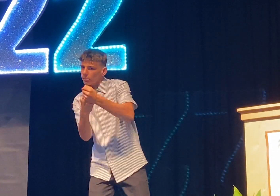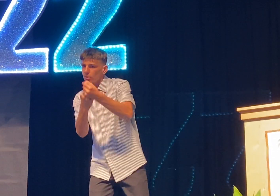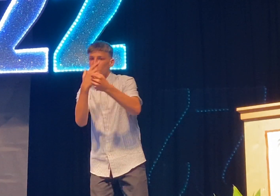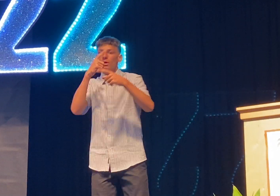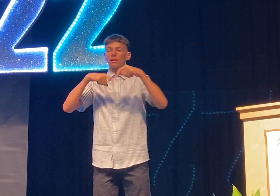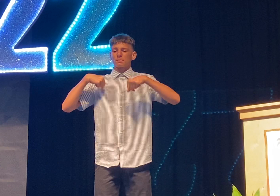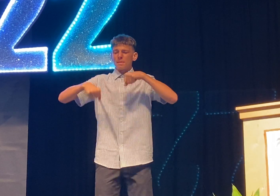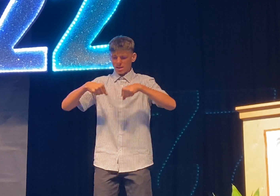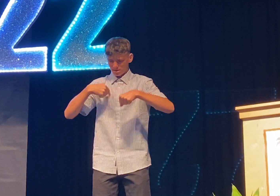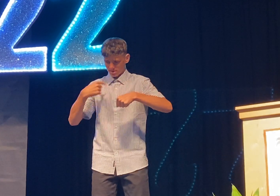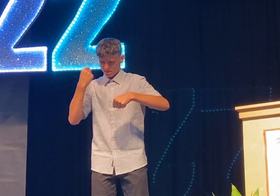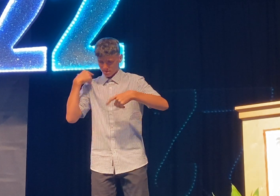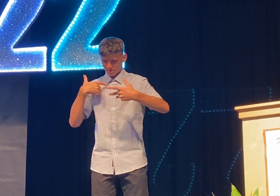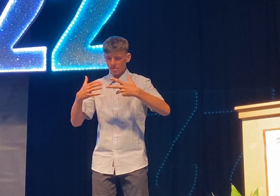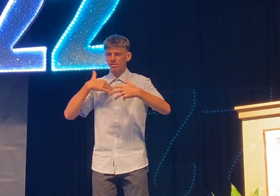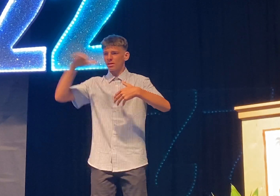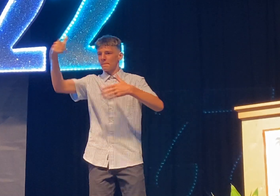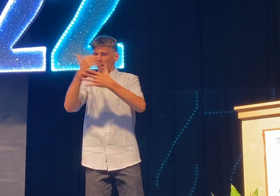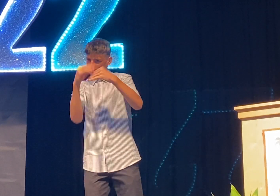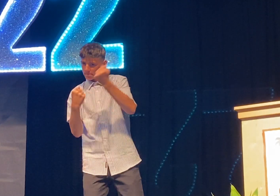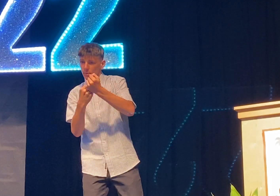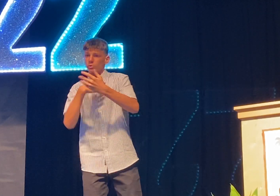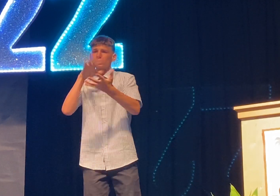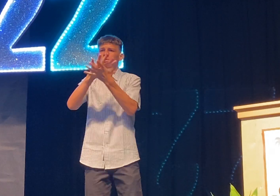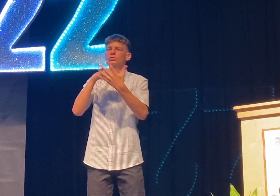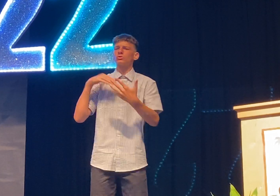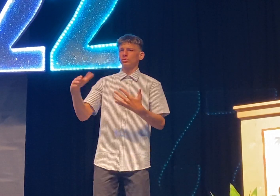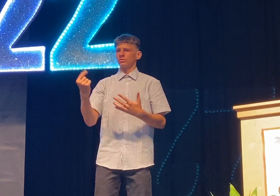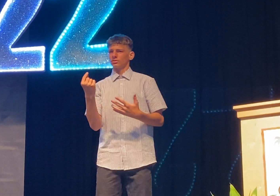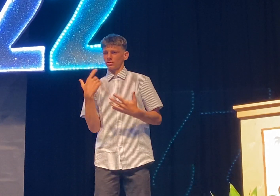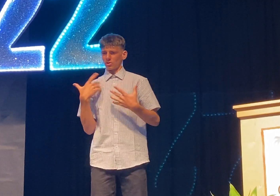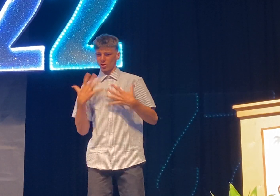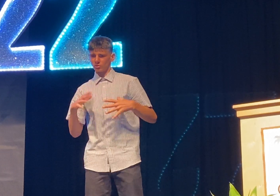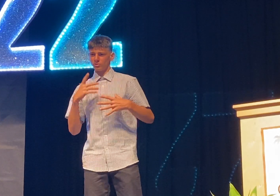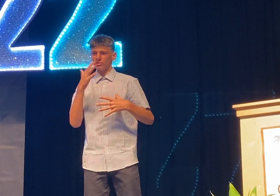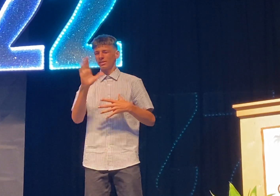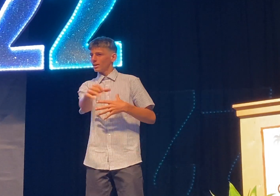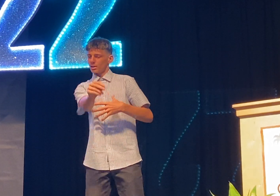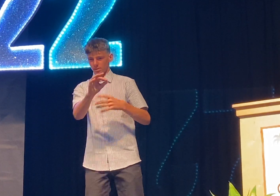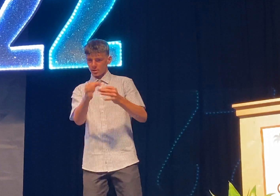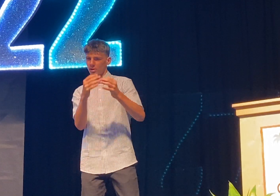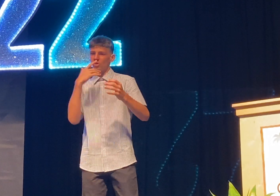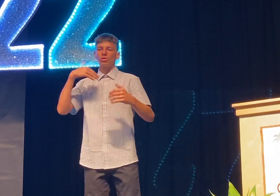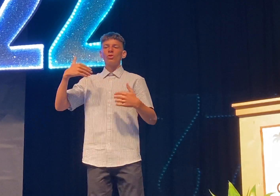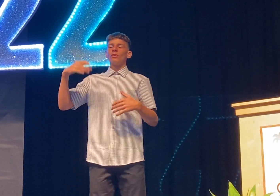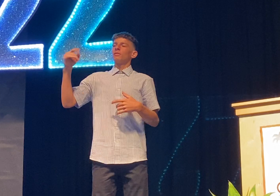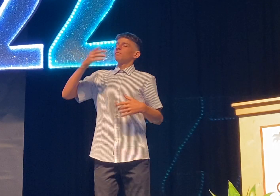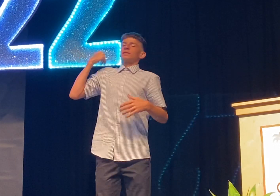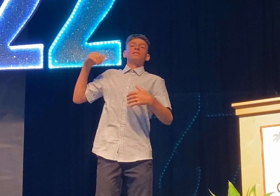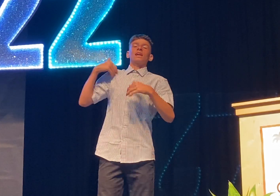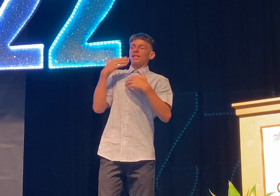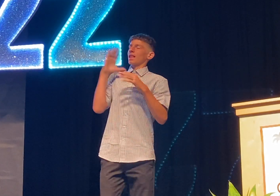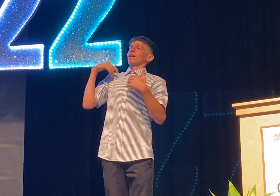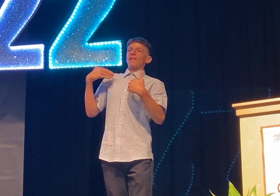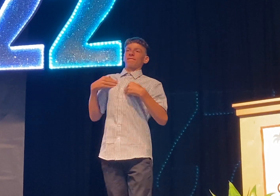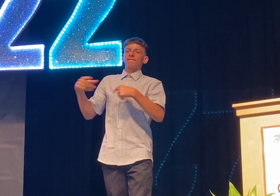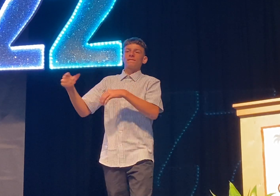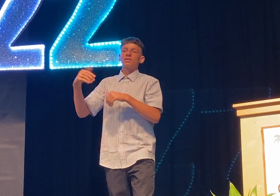been the one that's been there to help, even if, you know, like learning how to ride a bike, he's been right there. Learning how to do something in school, he's been right there to give me advice. So I